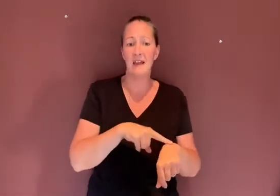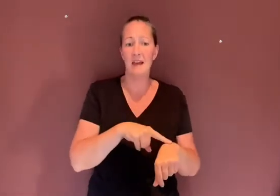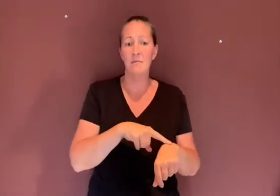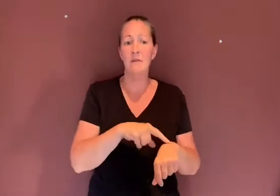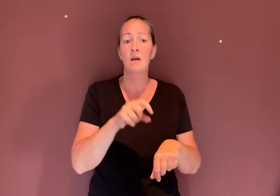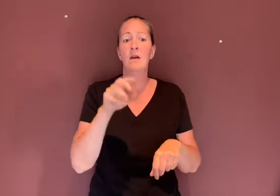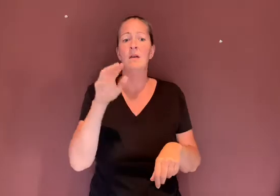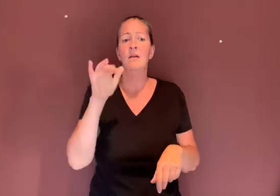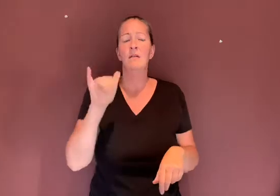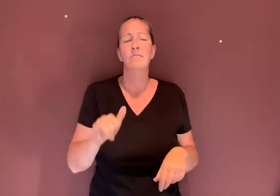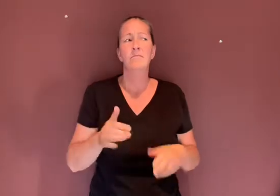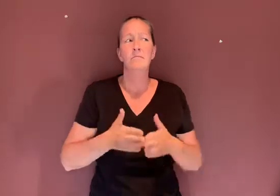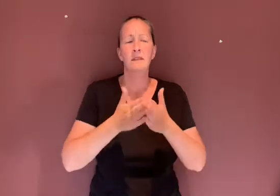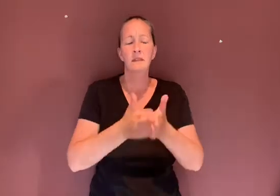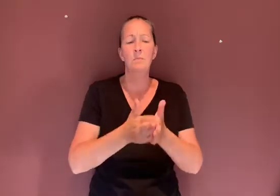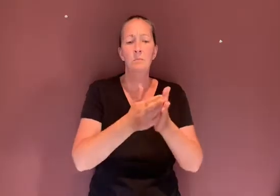time, the boat